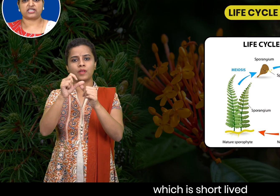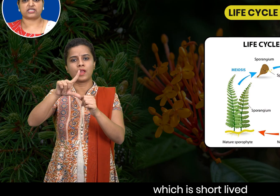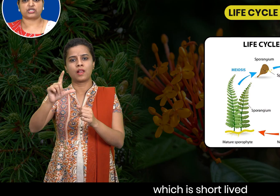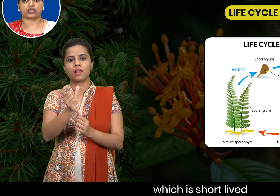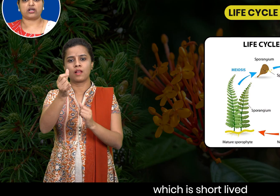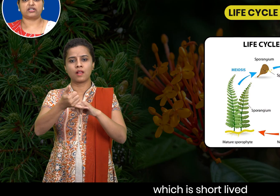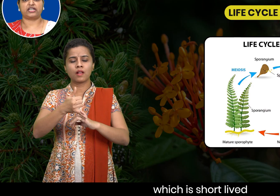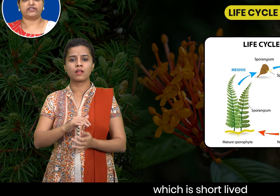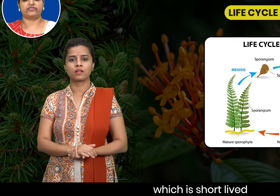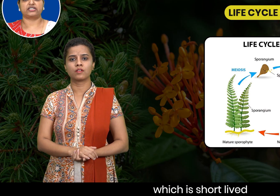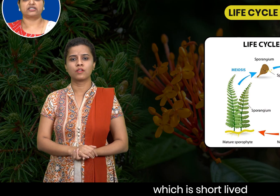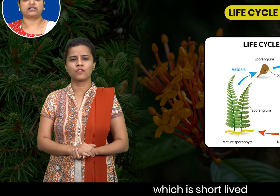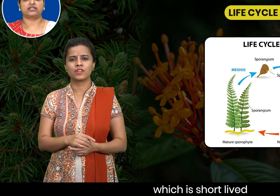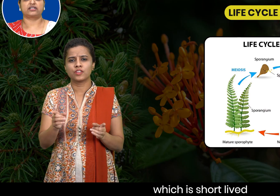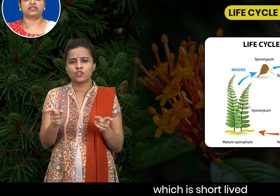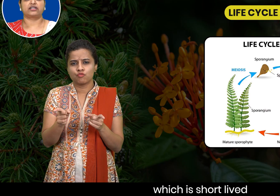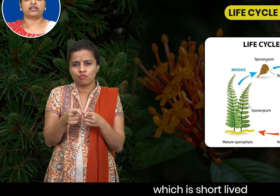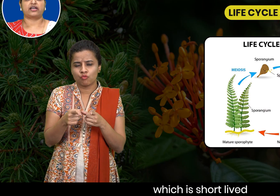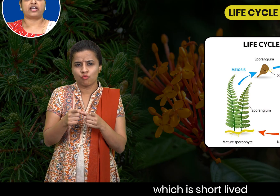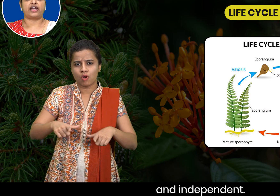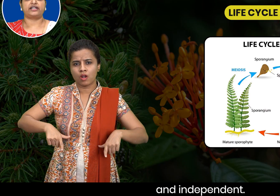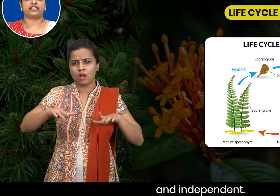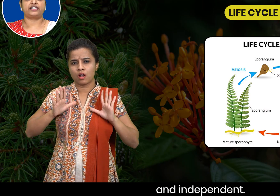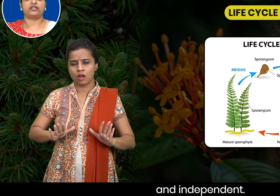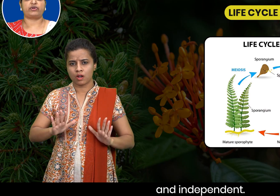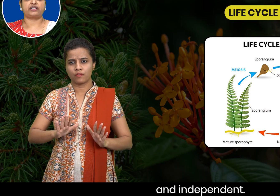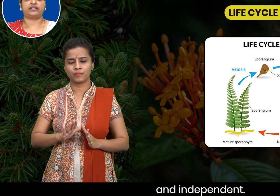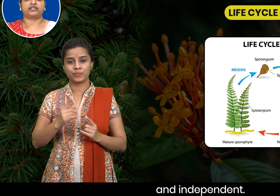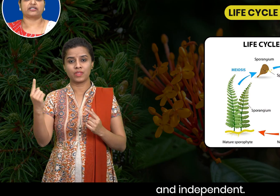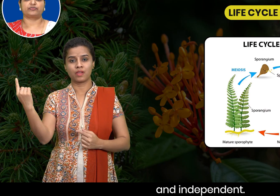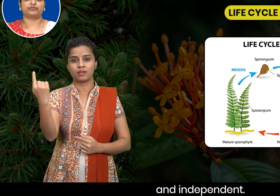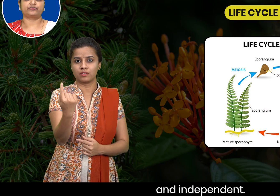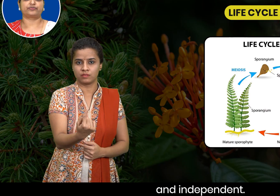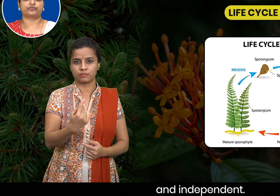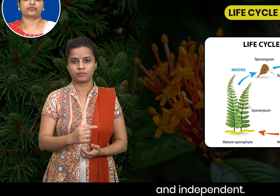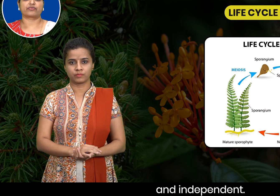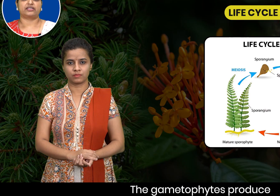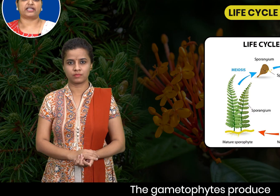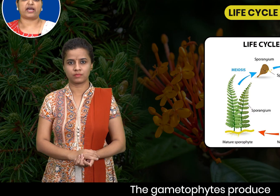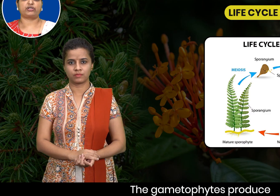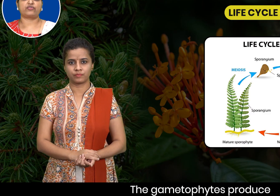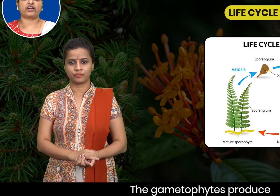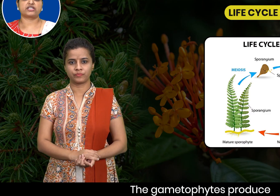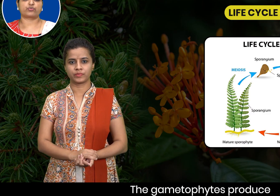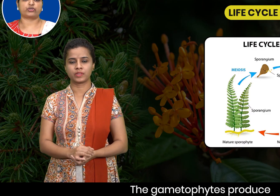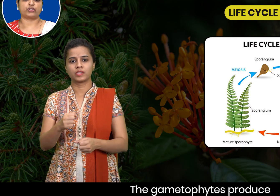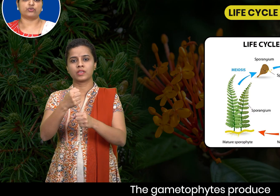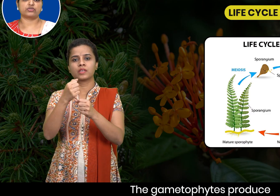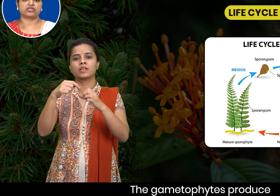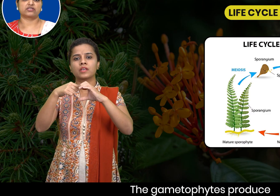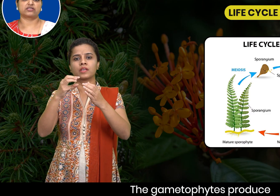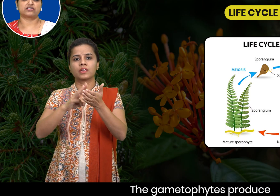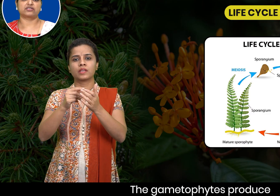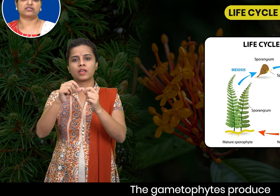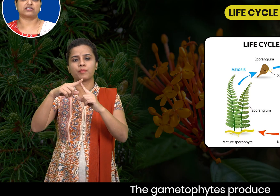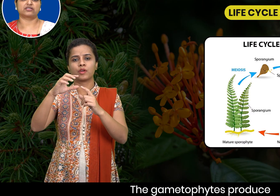which is short-lived and independent. The gametophytes